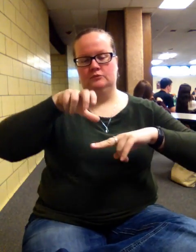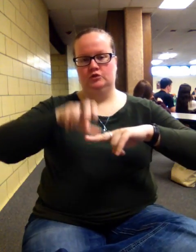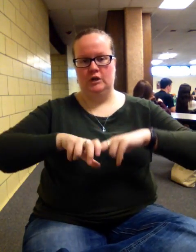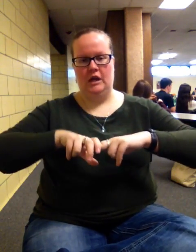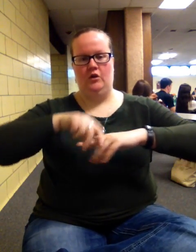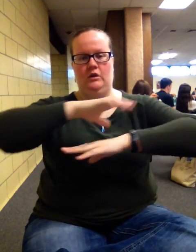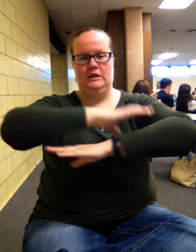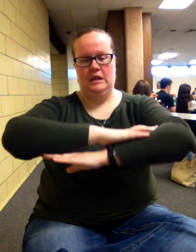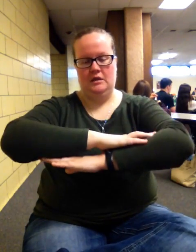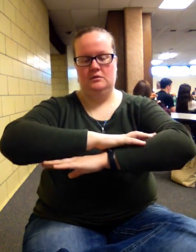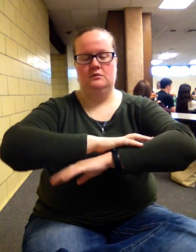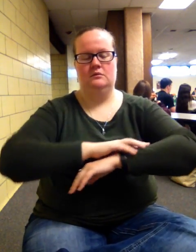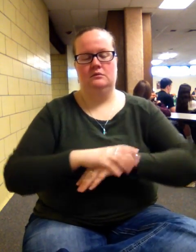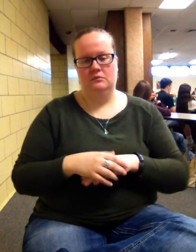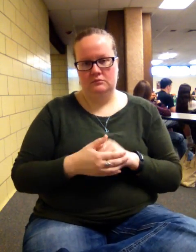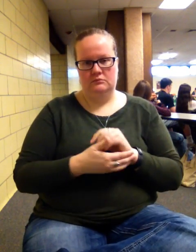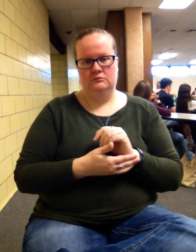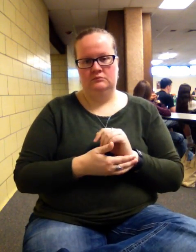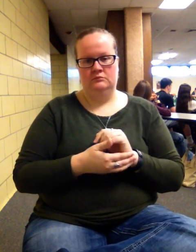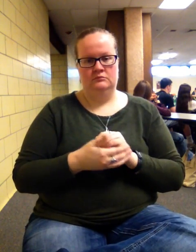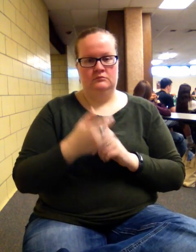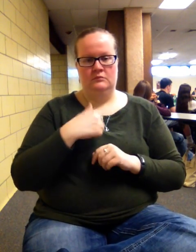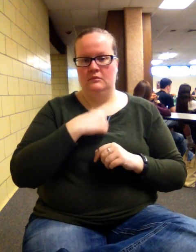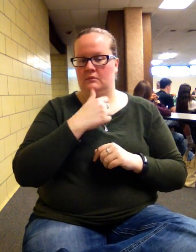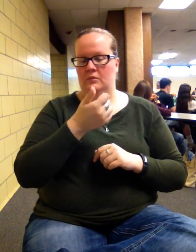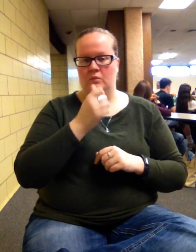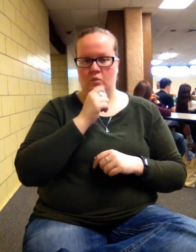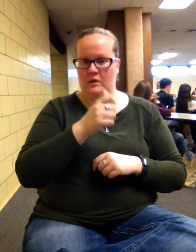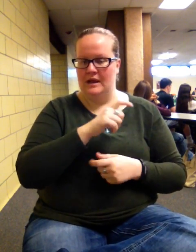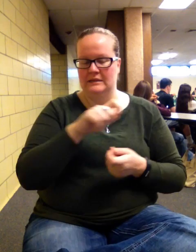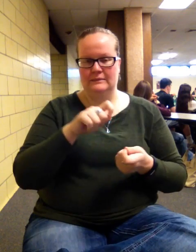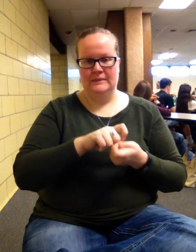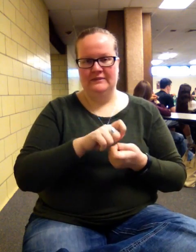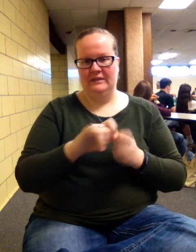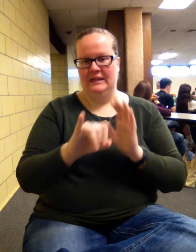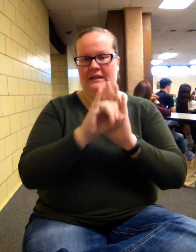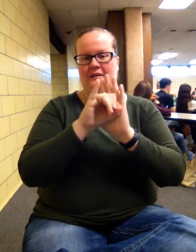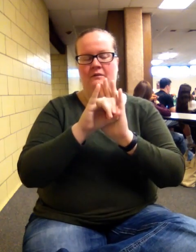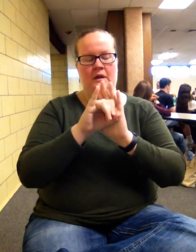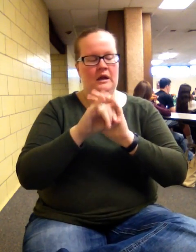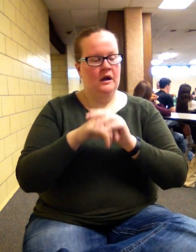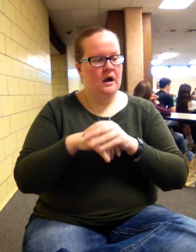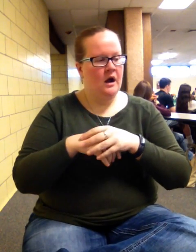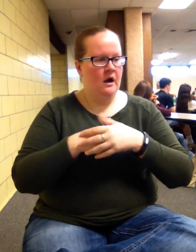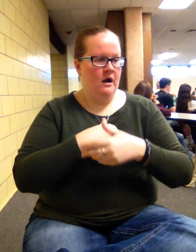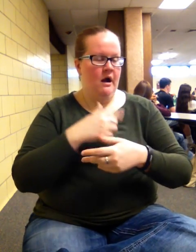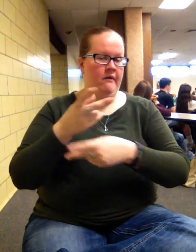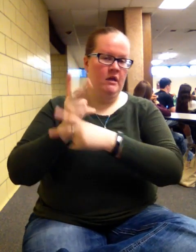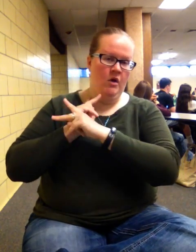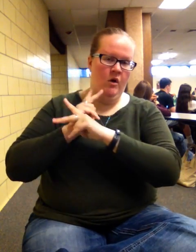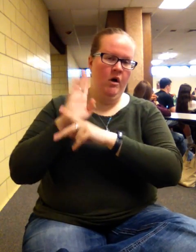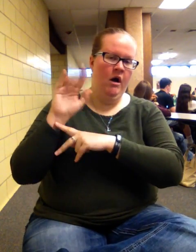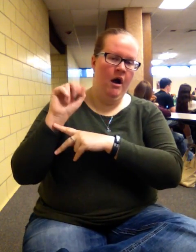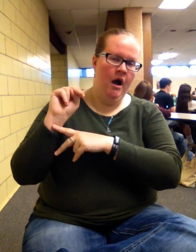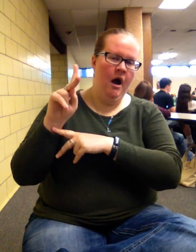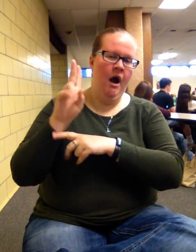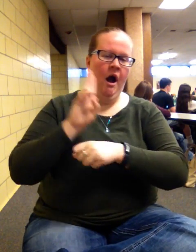desk, I wouldn't specifically identify that maybe I got a loan from the bank and used this podium as